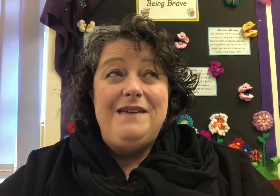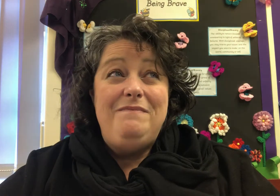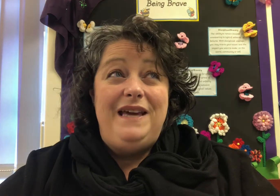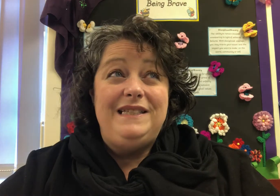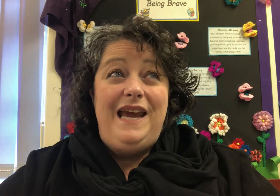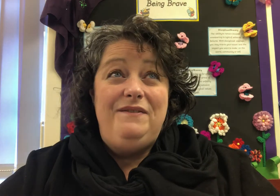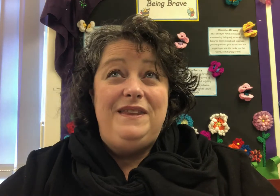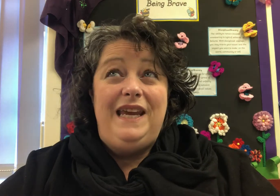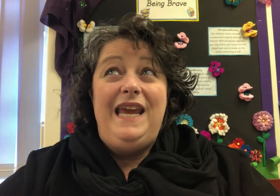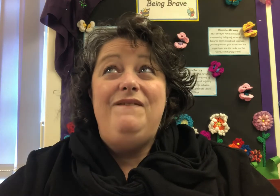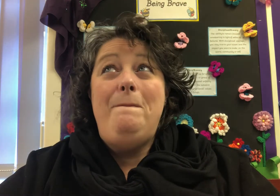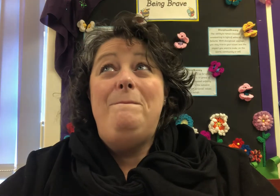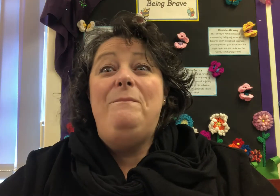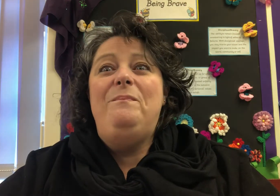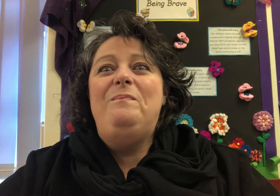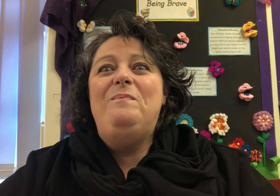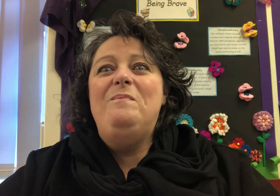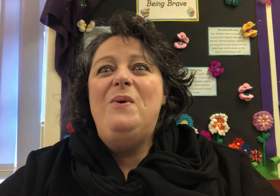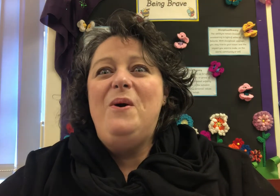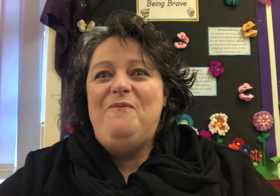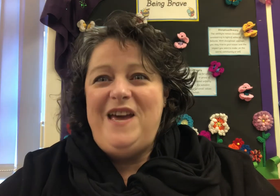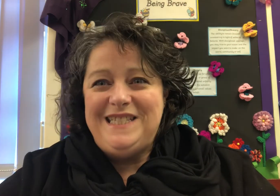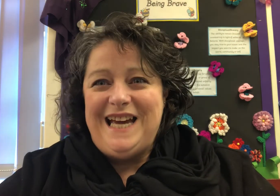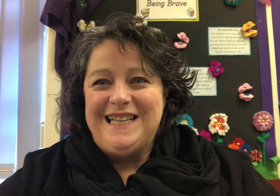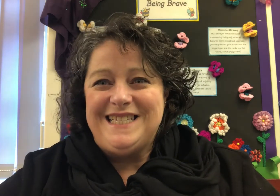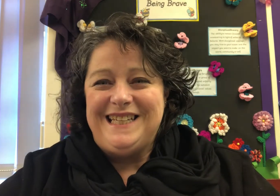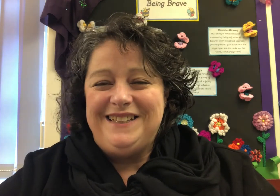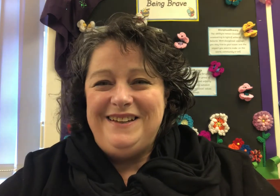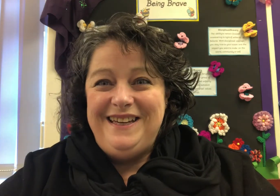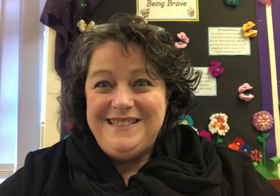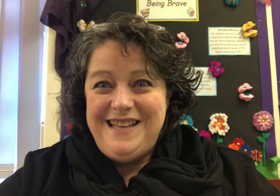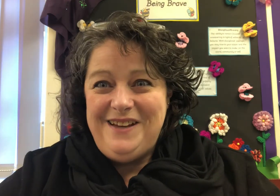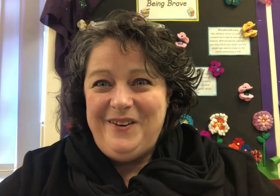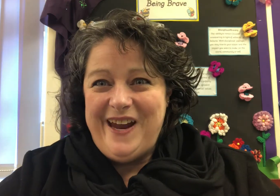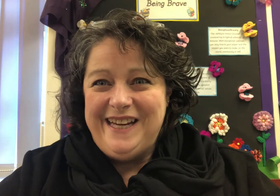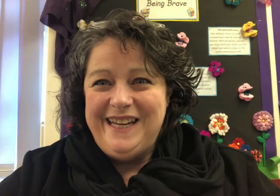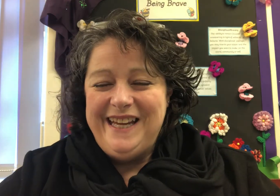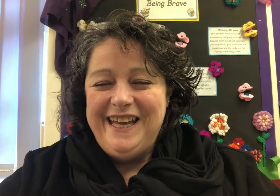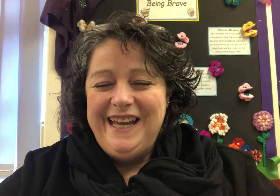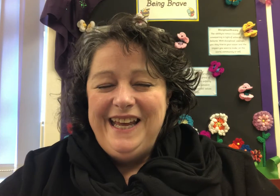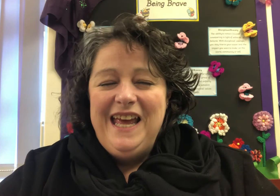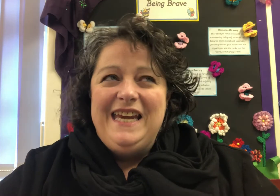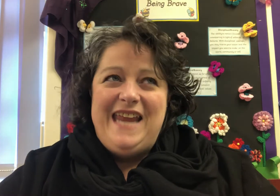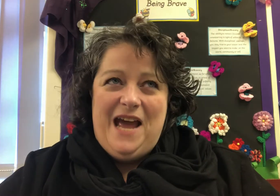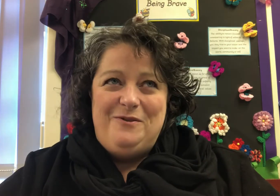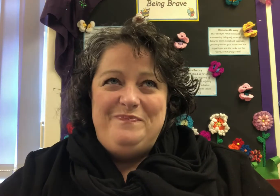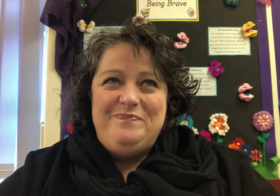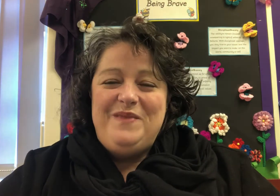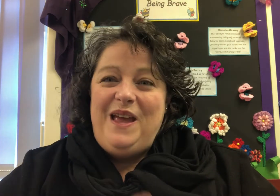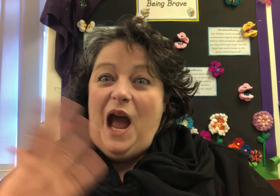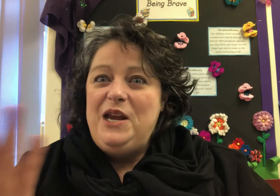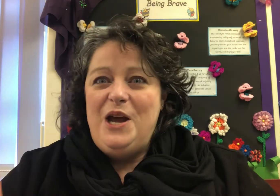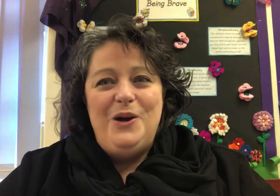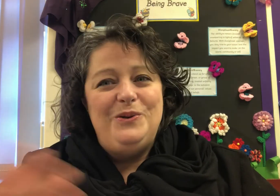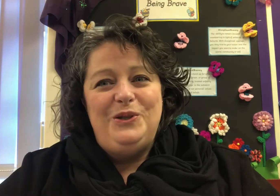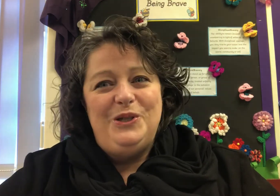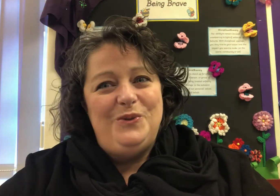makes everything even more fantastic. Isn't that great? Now, I know you're just